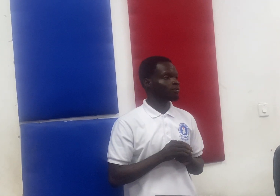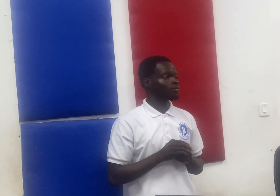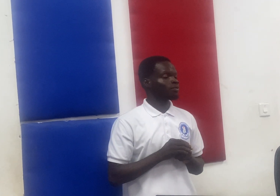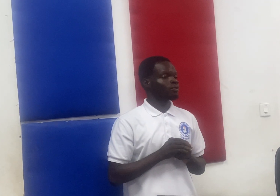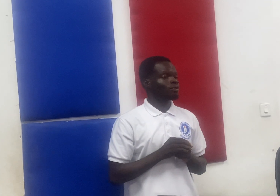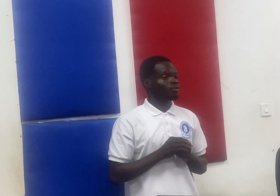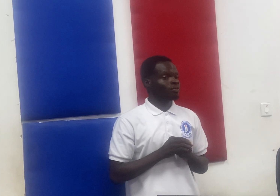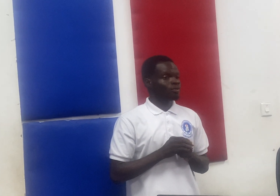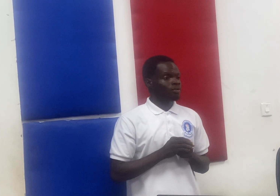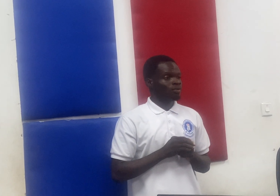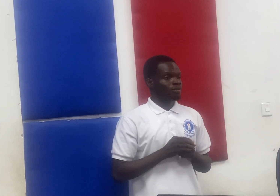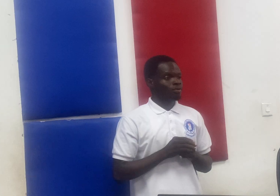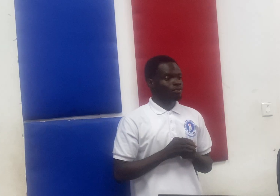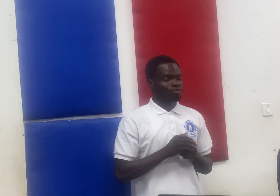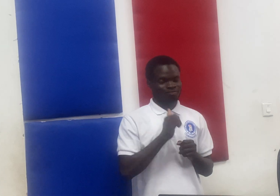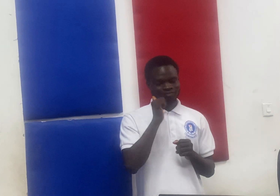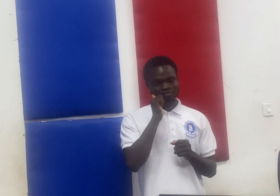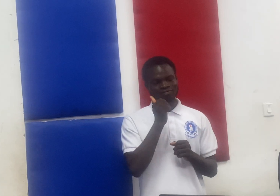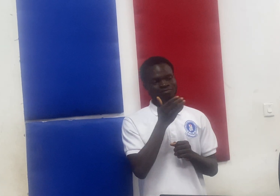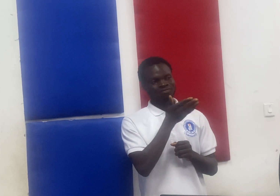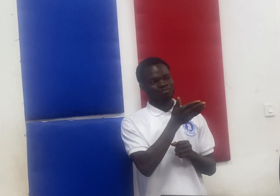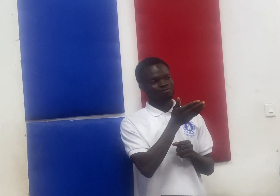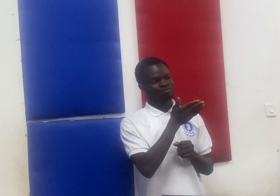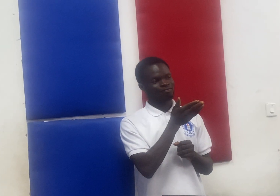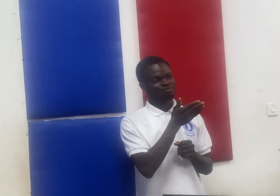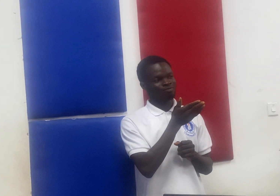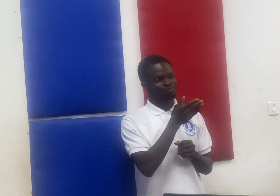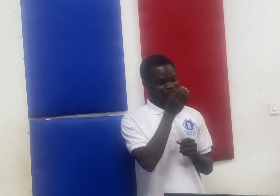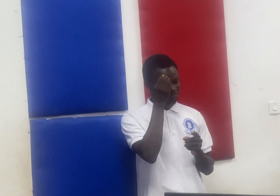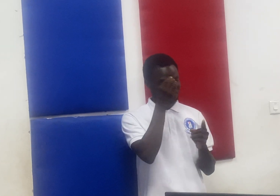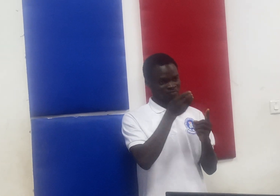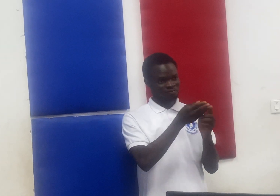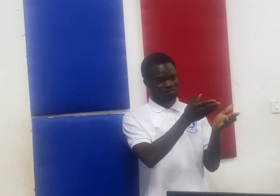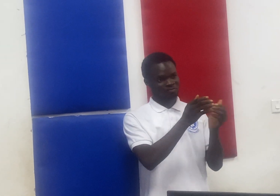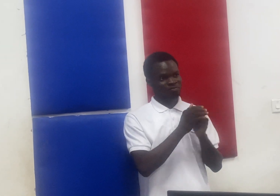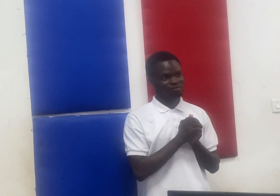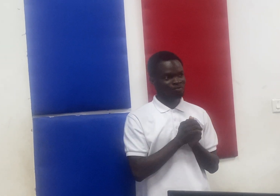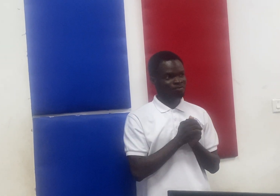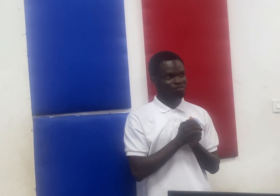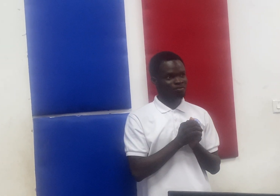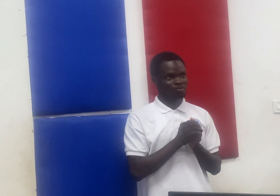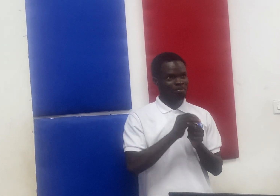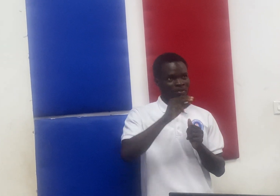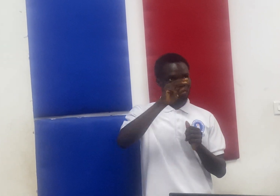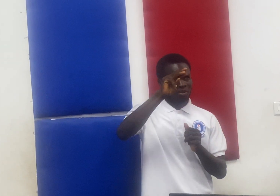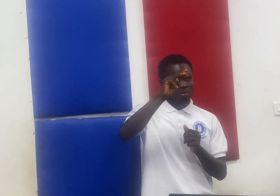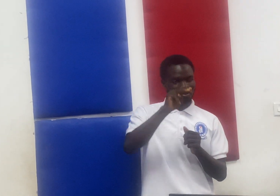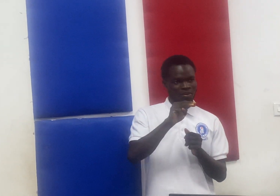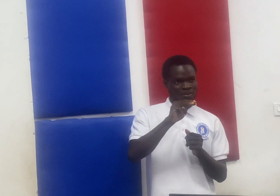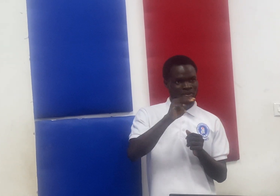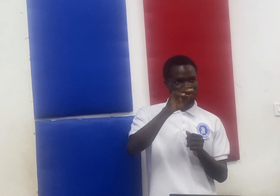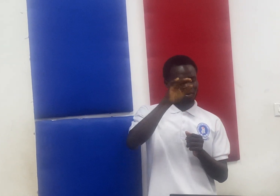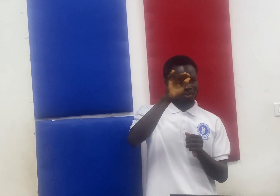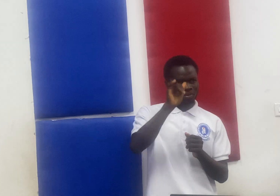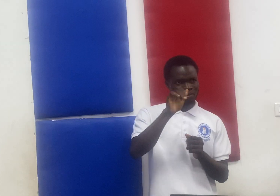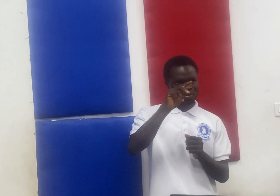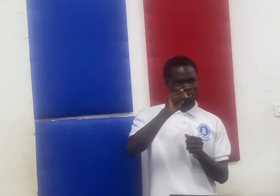Let's listen. Please, do you have any other myth? Yes, of course. Okay. The myth, people think